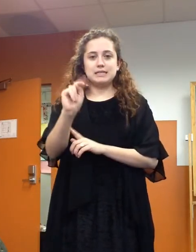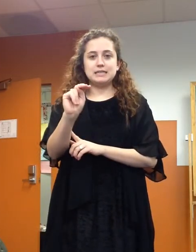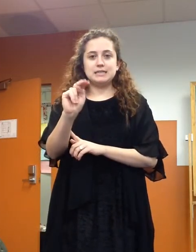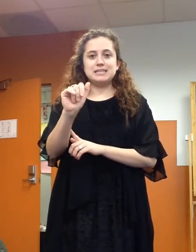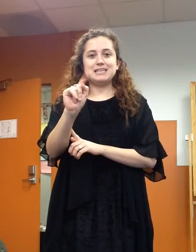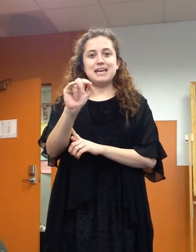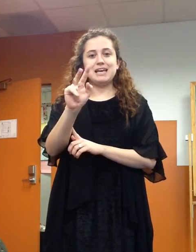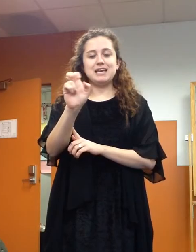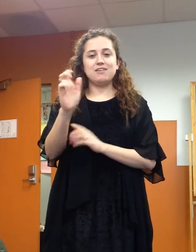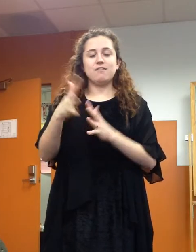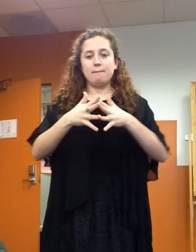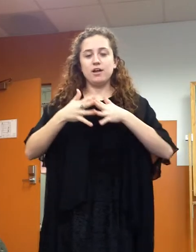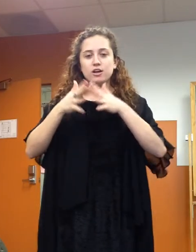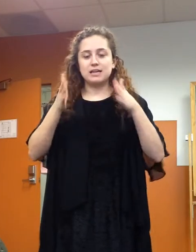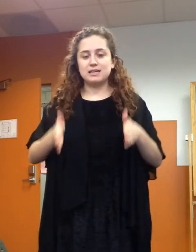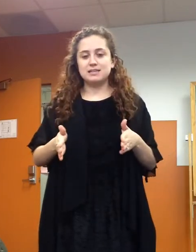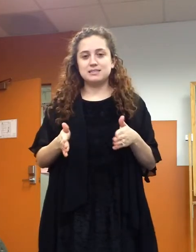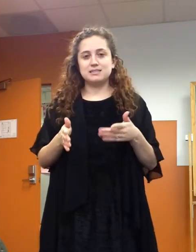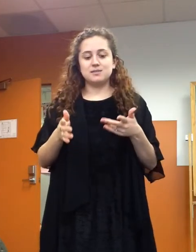from non-European backgrounds.